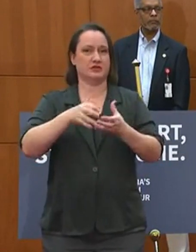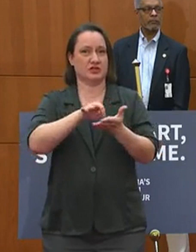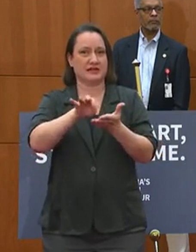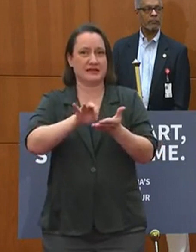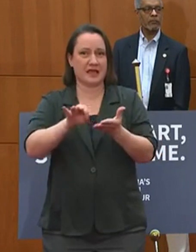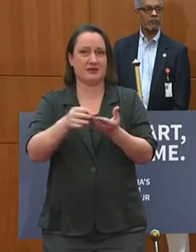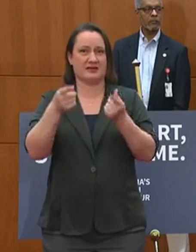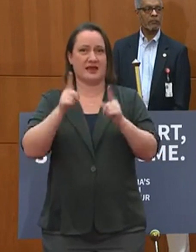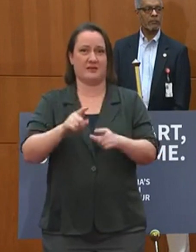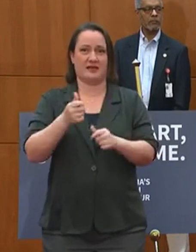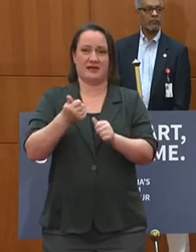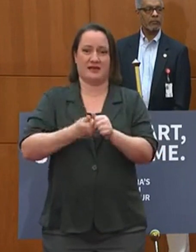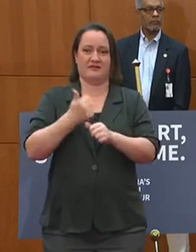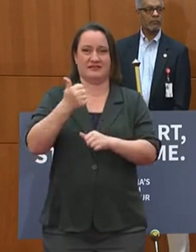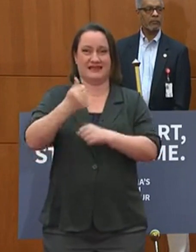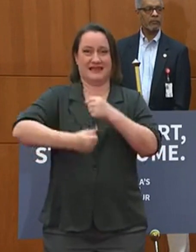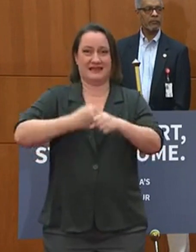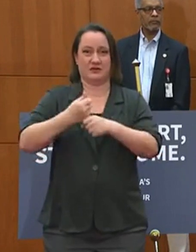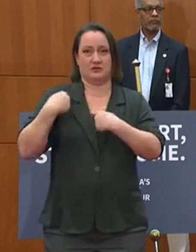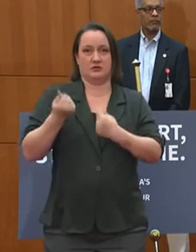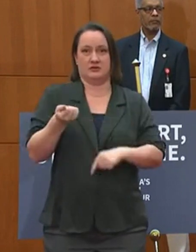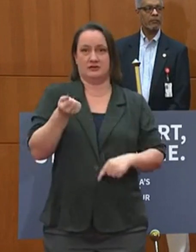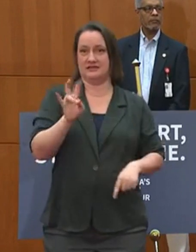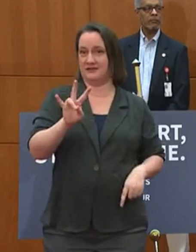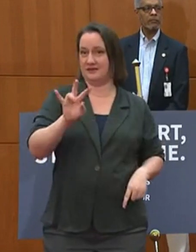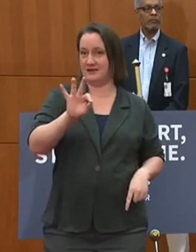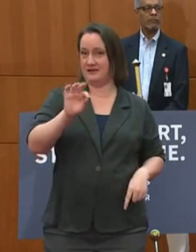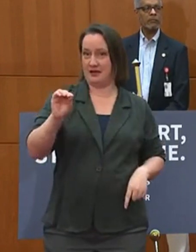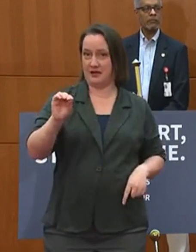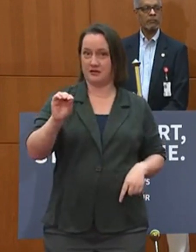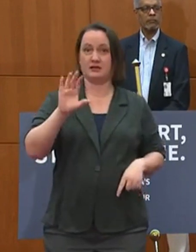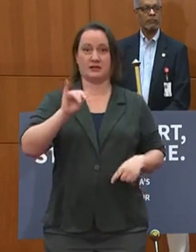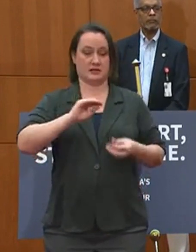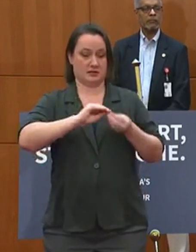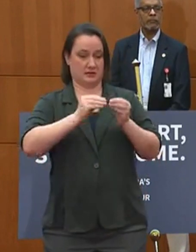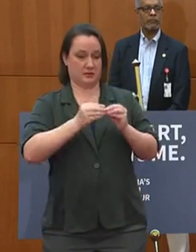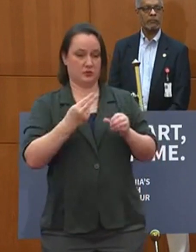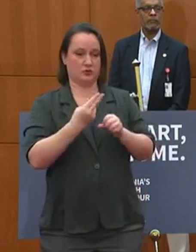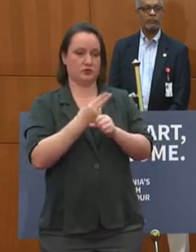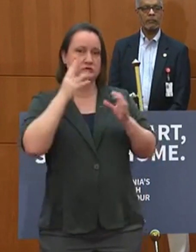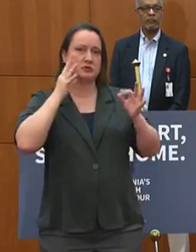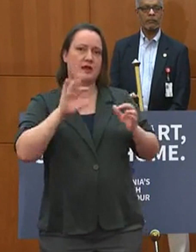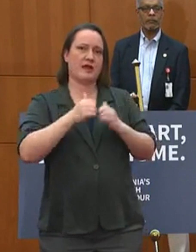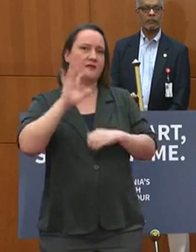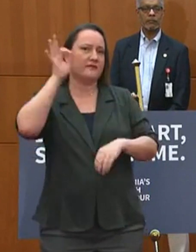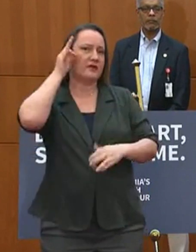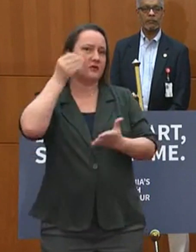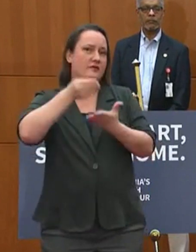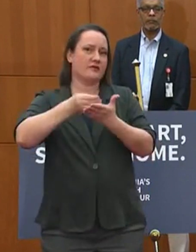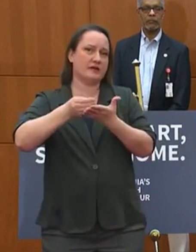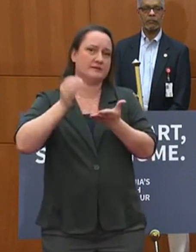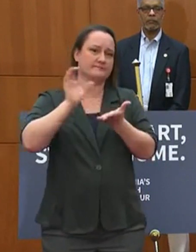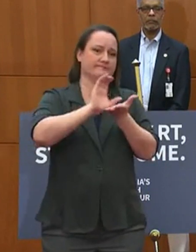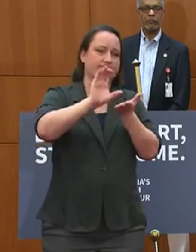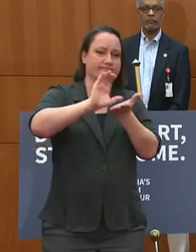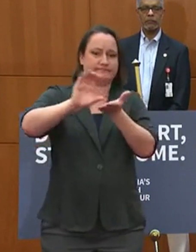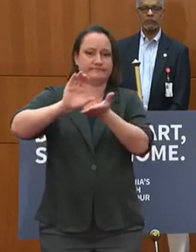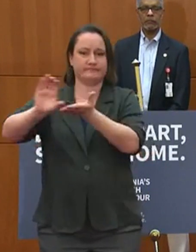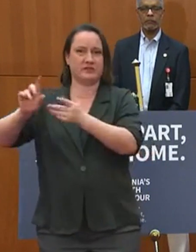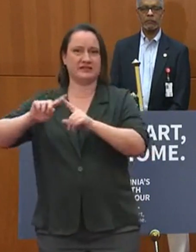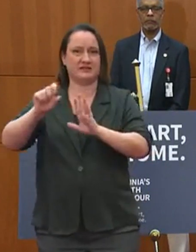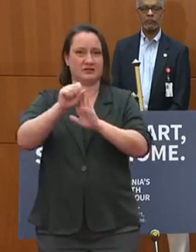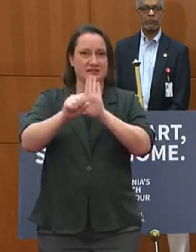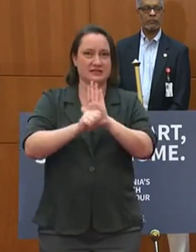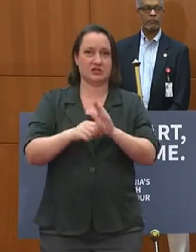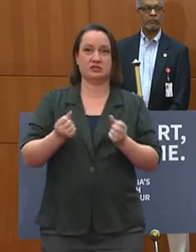since 1790. Census data is used to determine how federal funding is distributed to states and how many seats